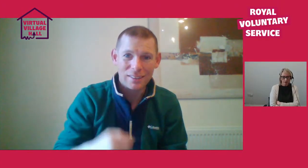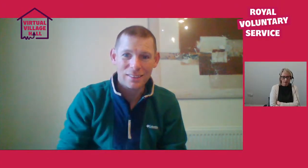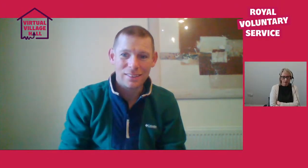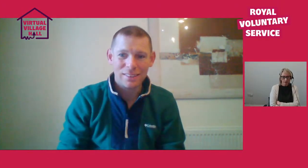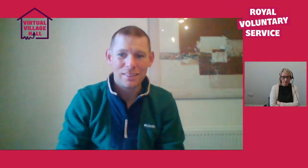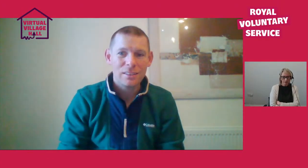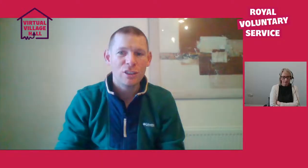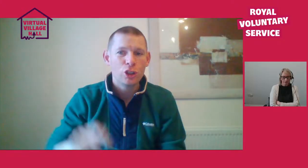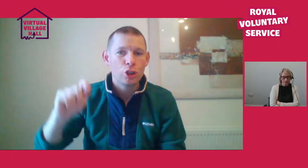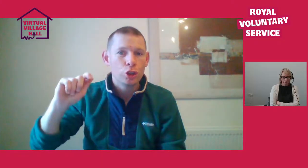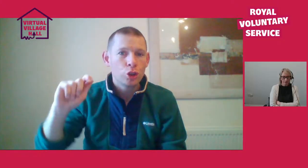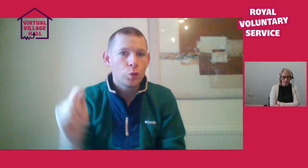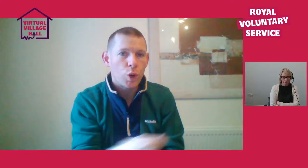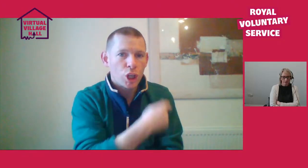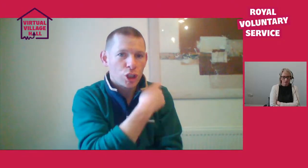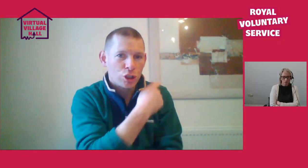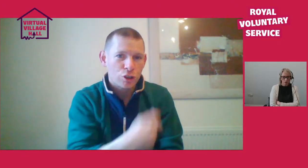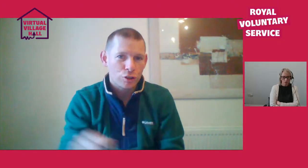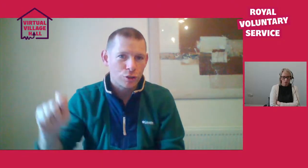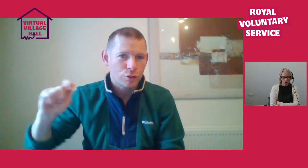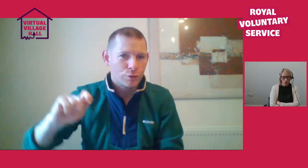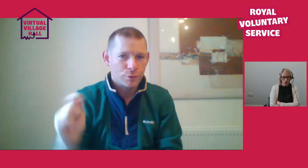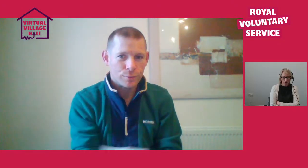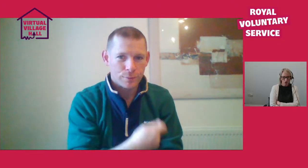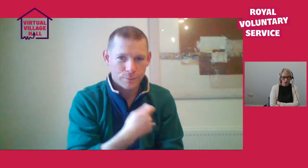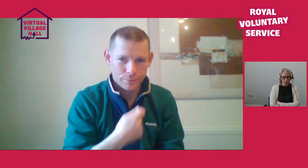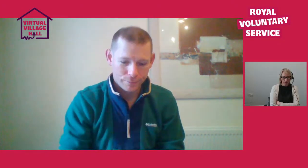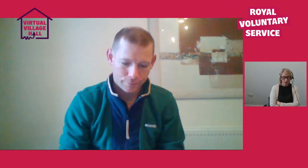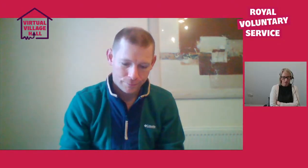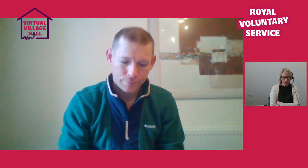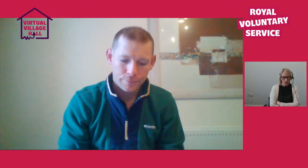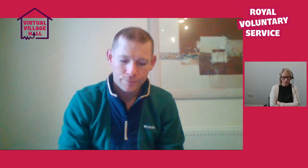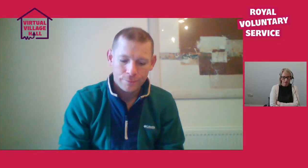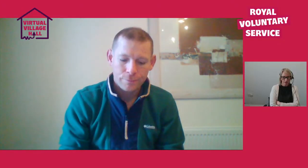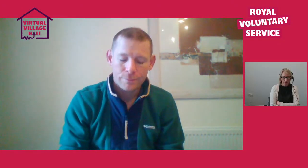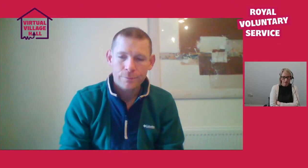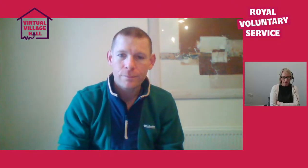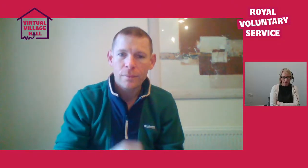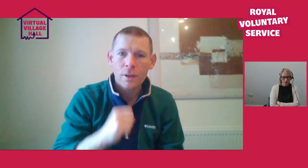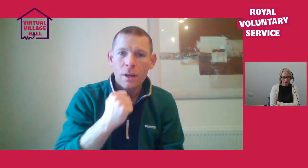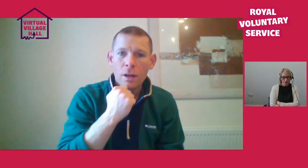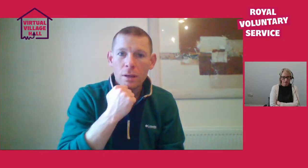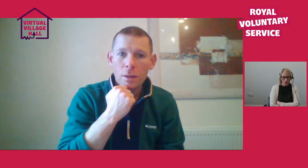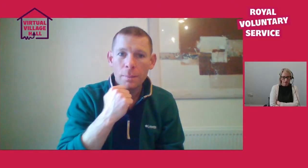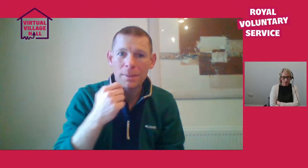Number 9 was squash.